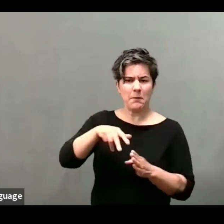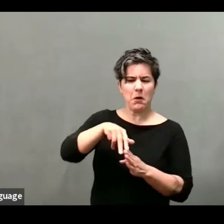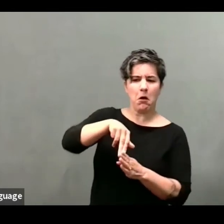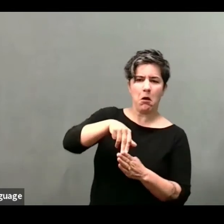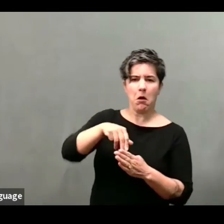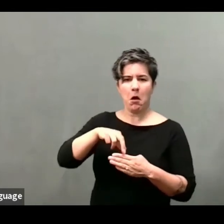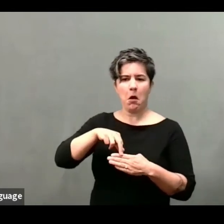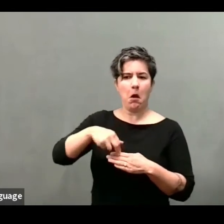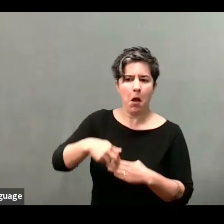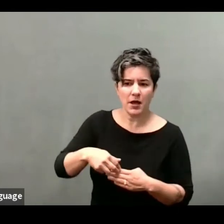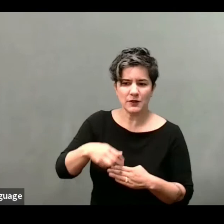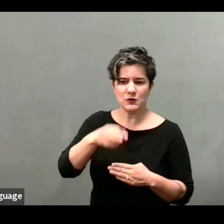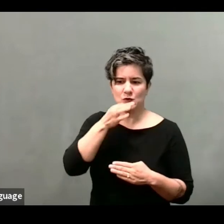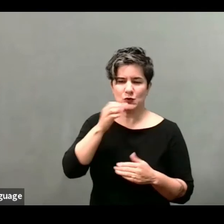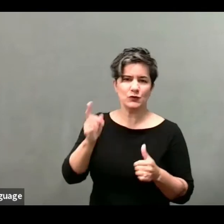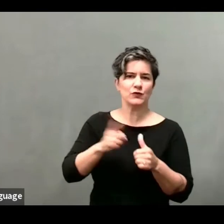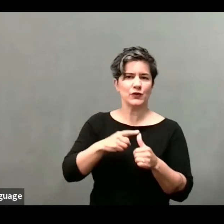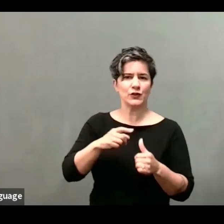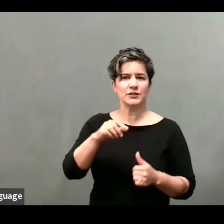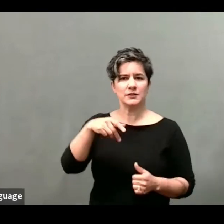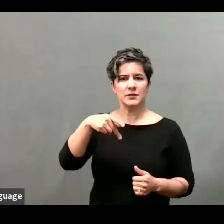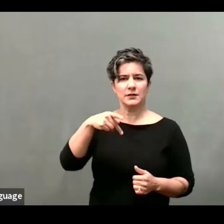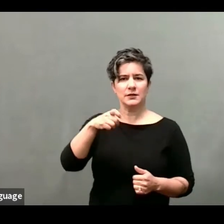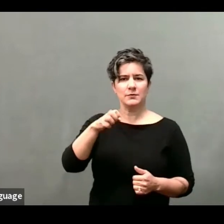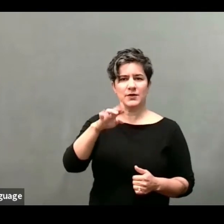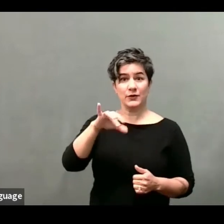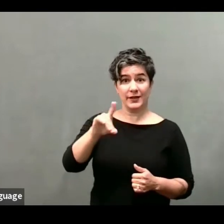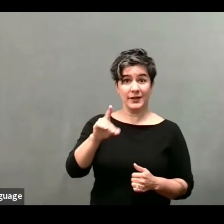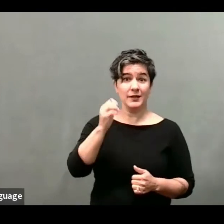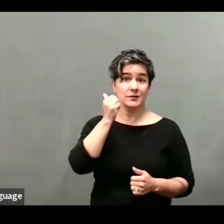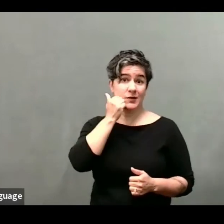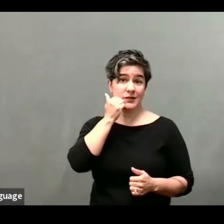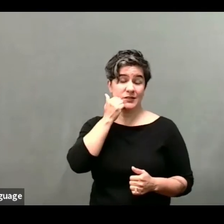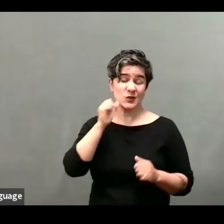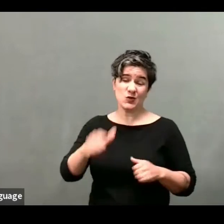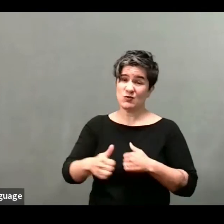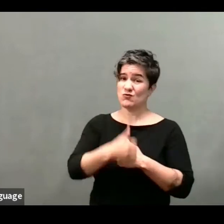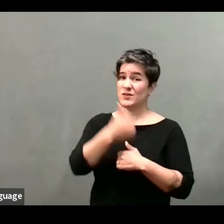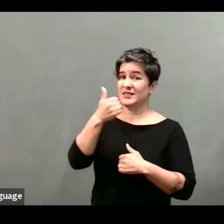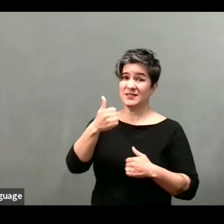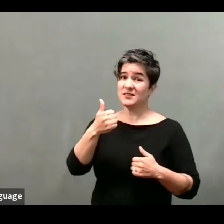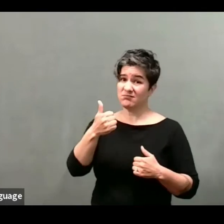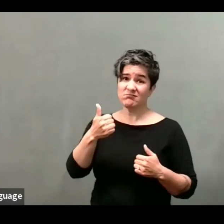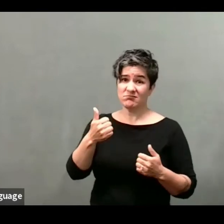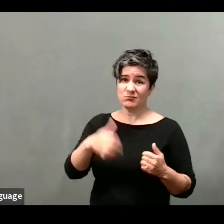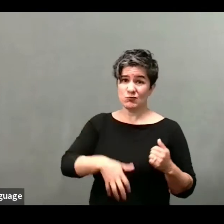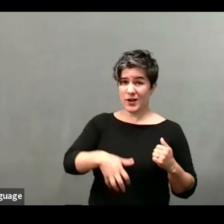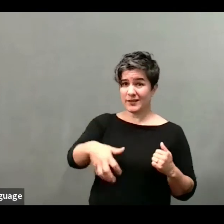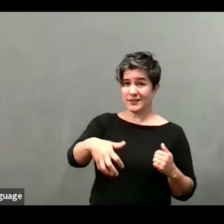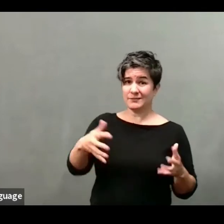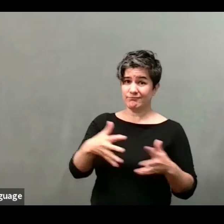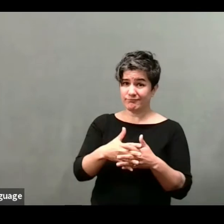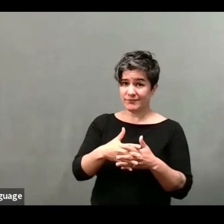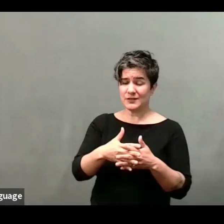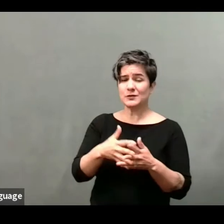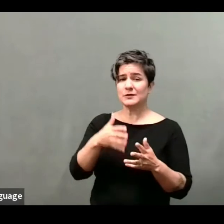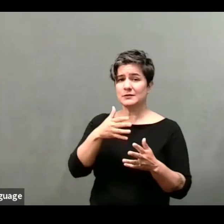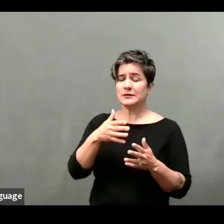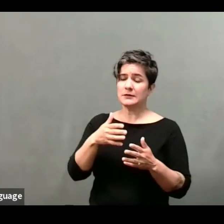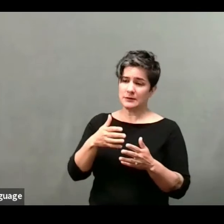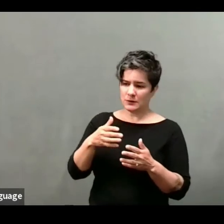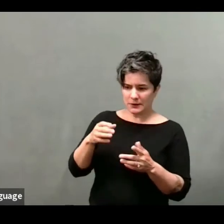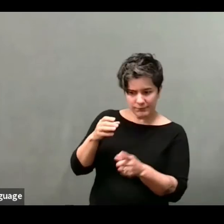of having their first period, and so could actually be at risk of getting pregnant. It's kind of err typically on the side